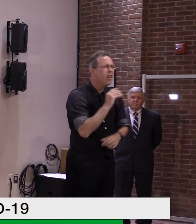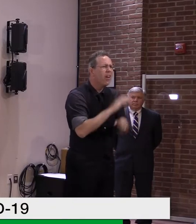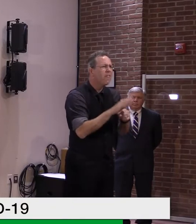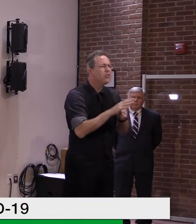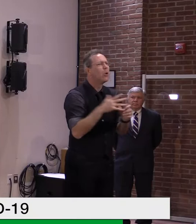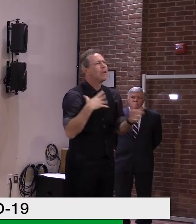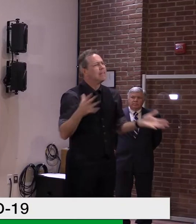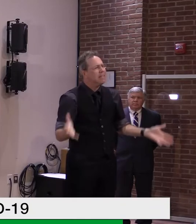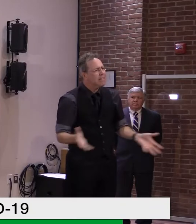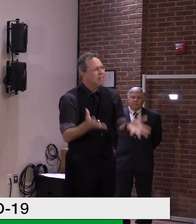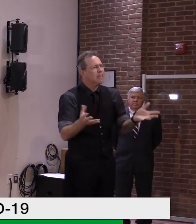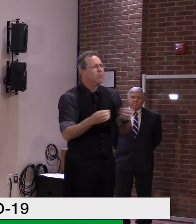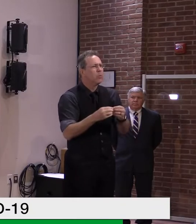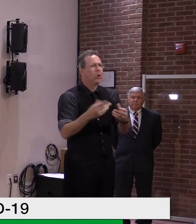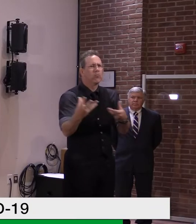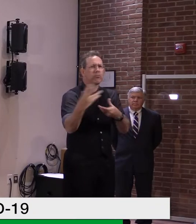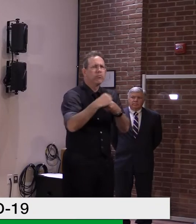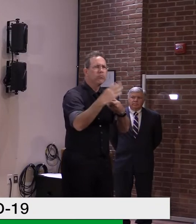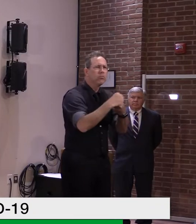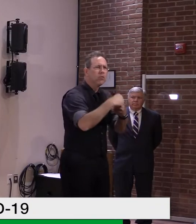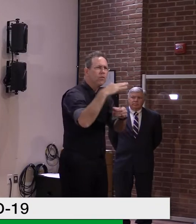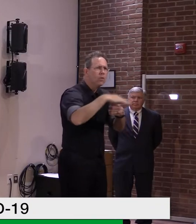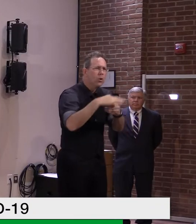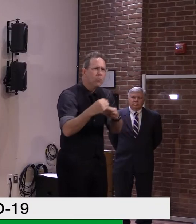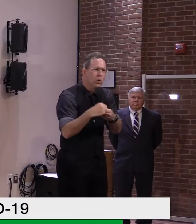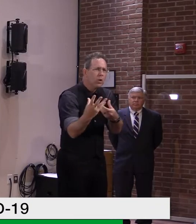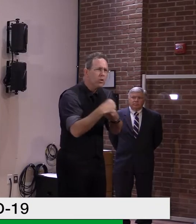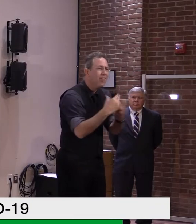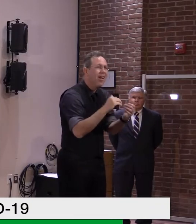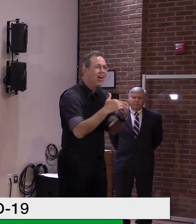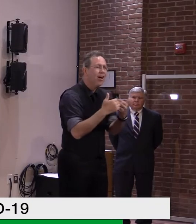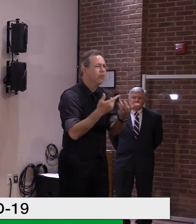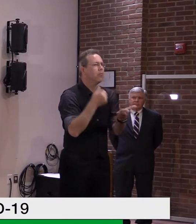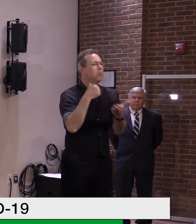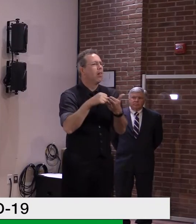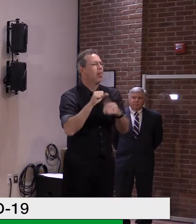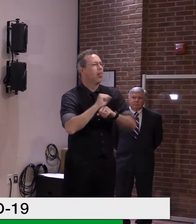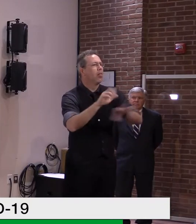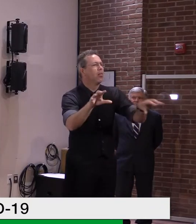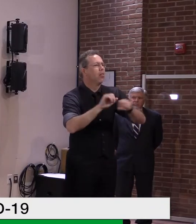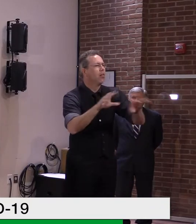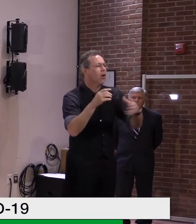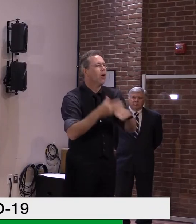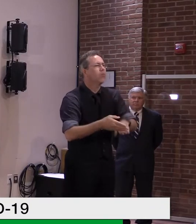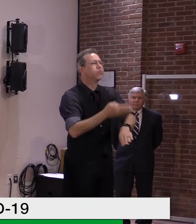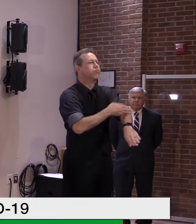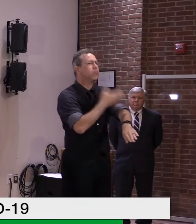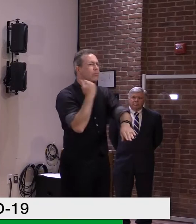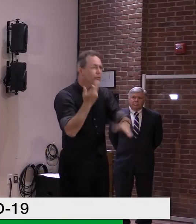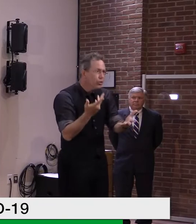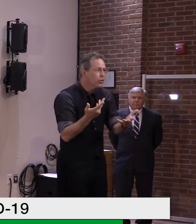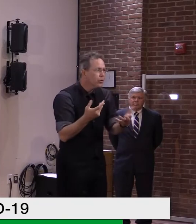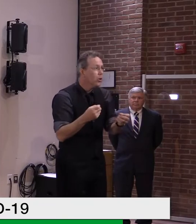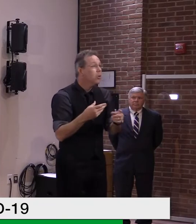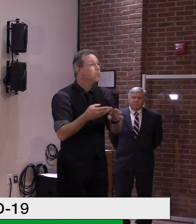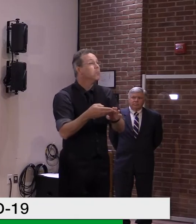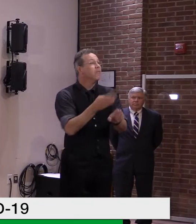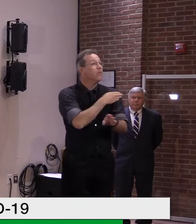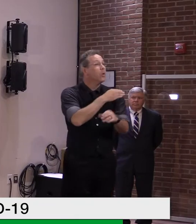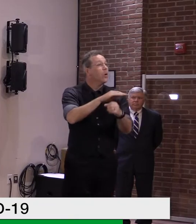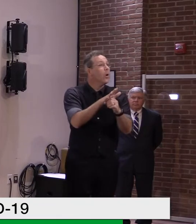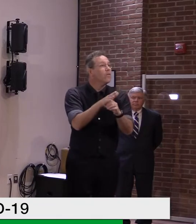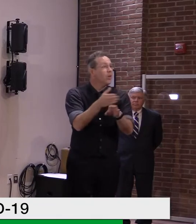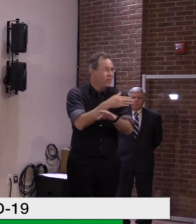somewhat decent participation pre-pandemic in the general elections. Obviously, that could be better, and we showed that